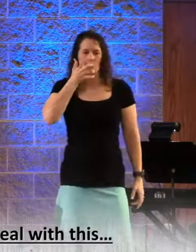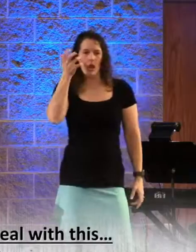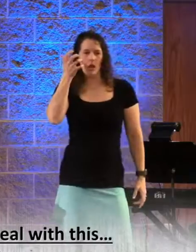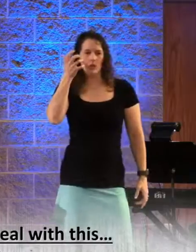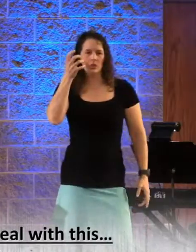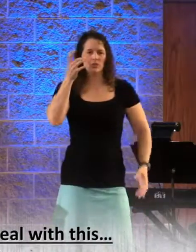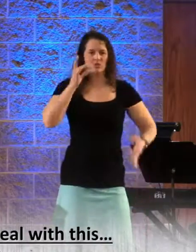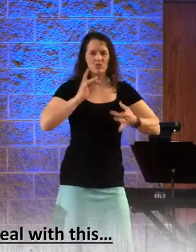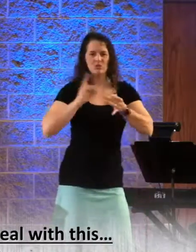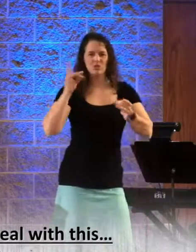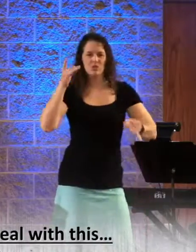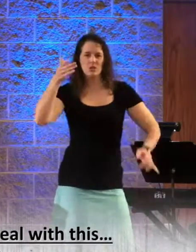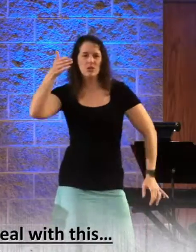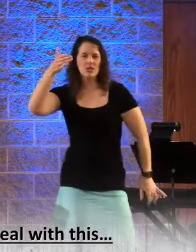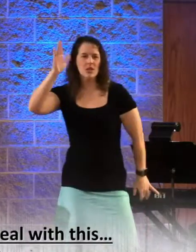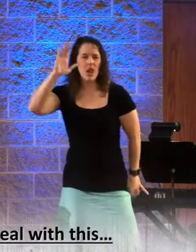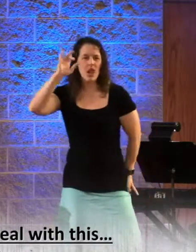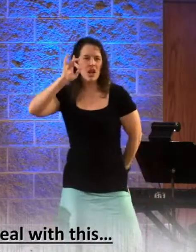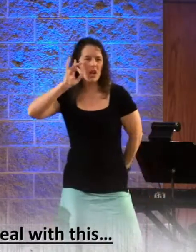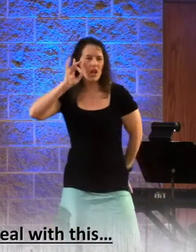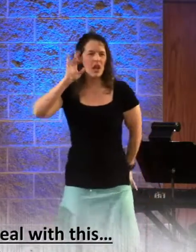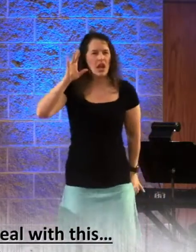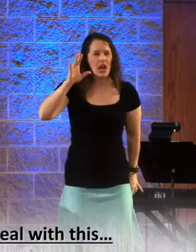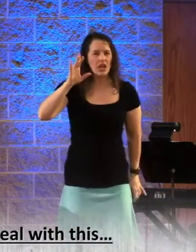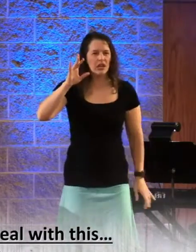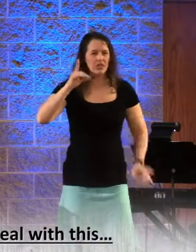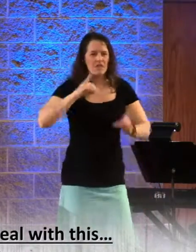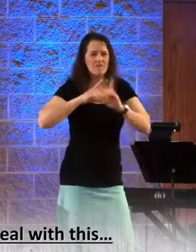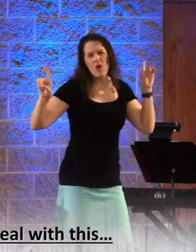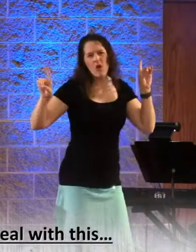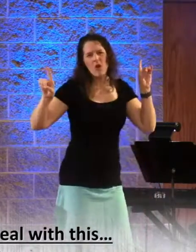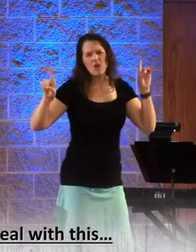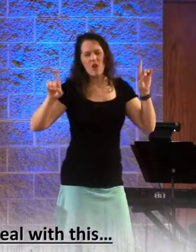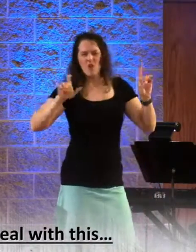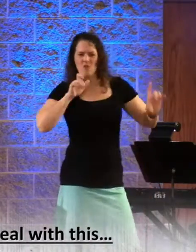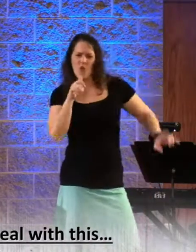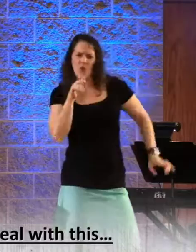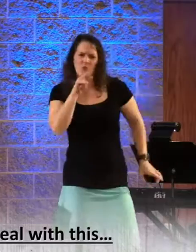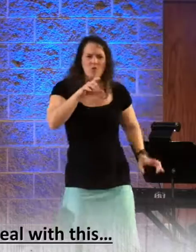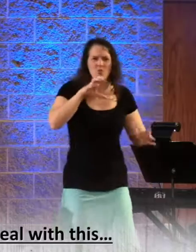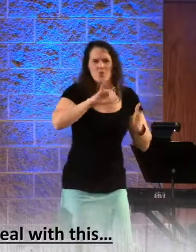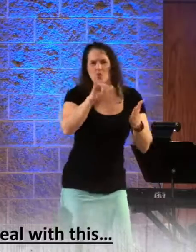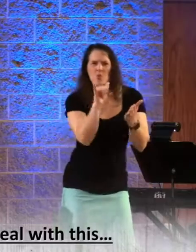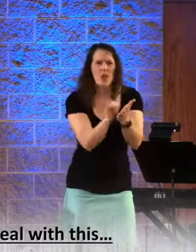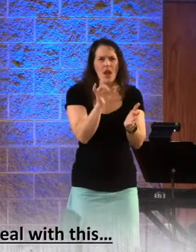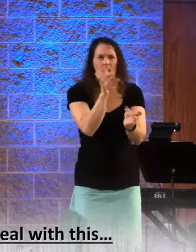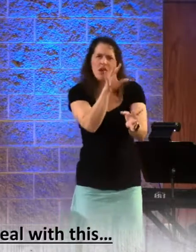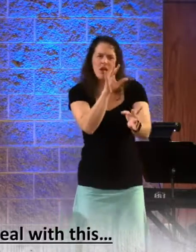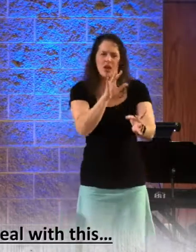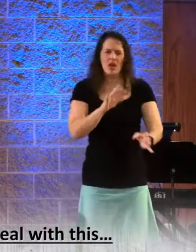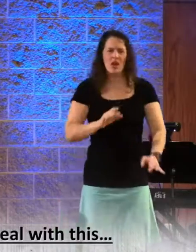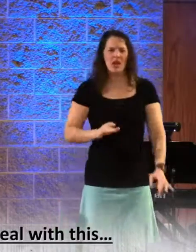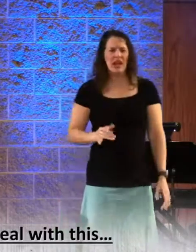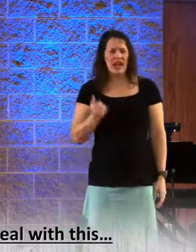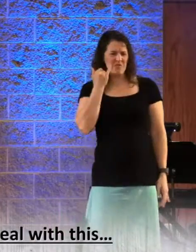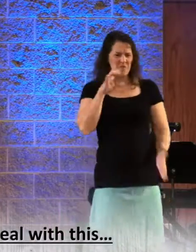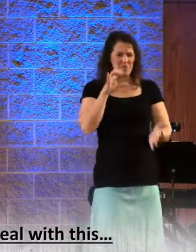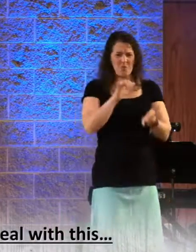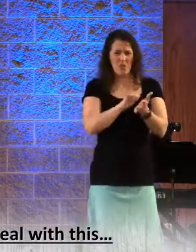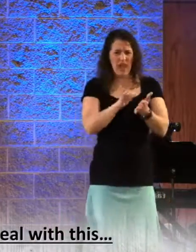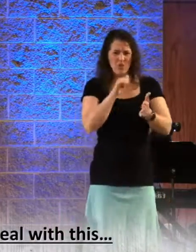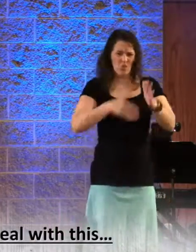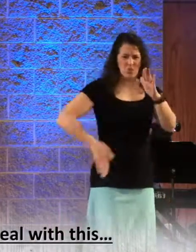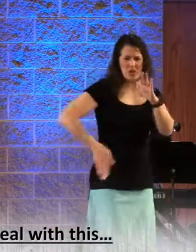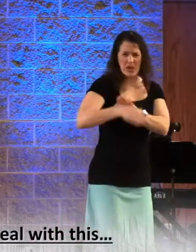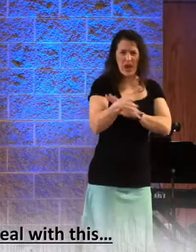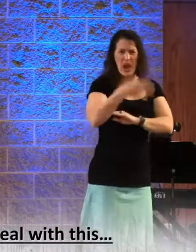God hates divorce, so don't you dare do it. If you do it, if we don't kick you out of the church first,